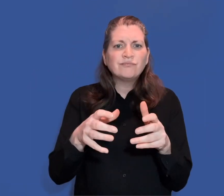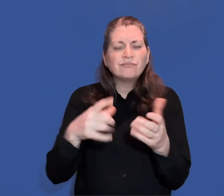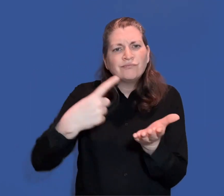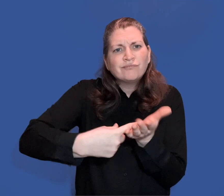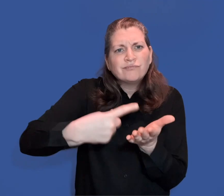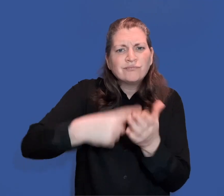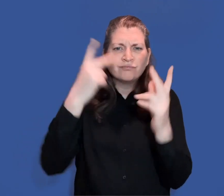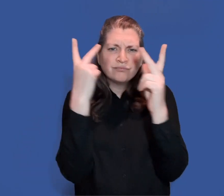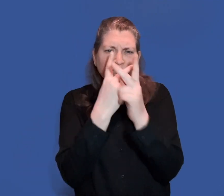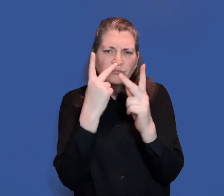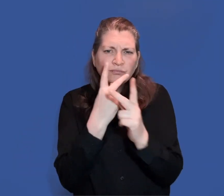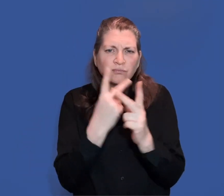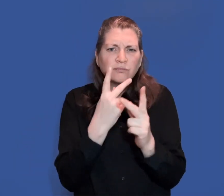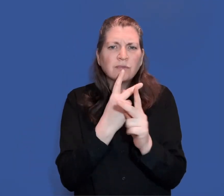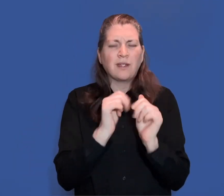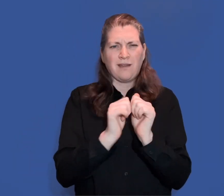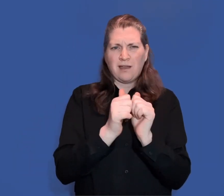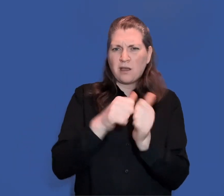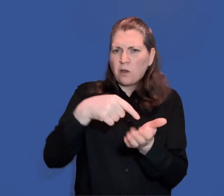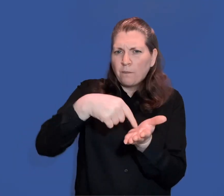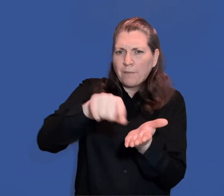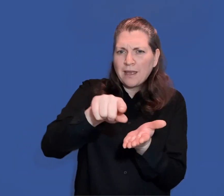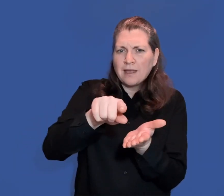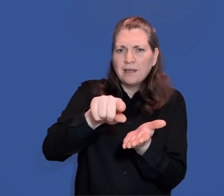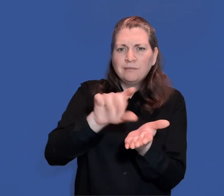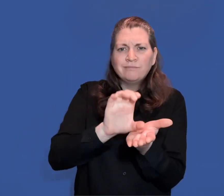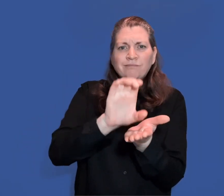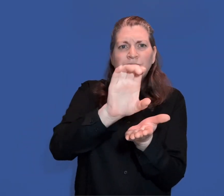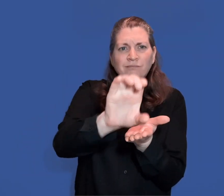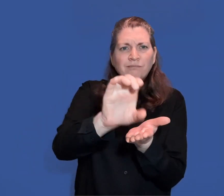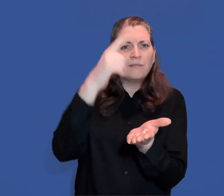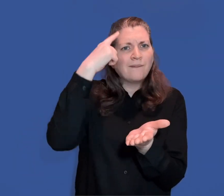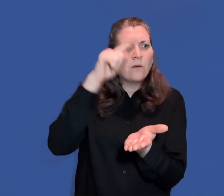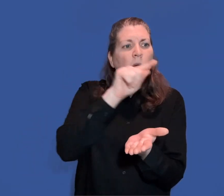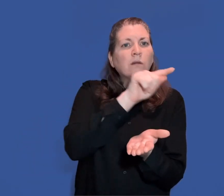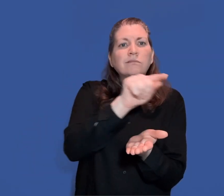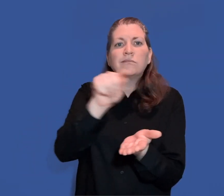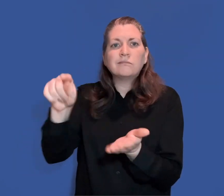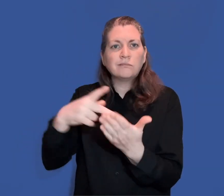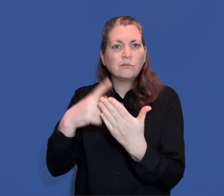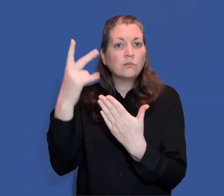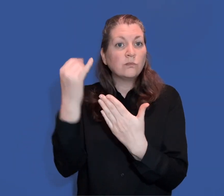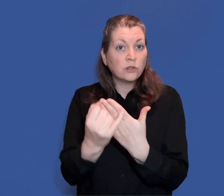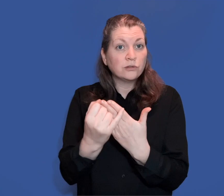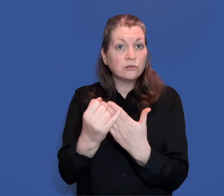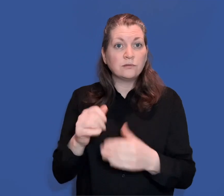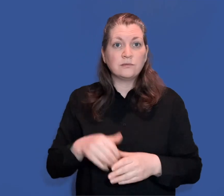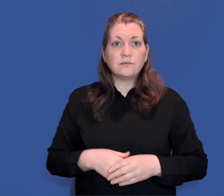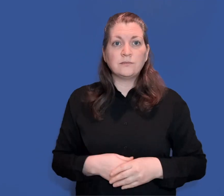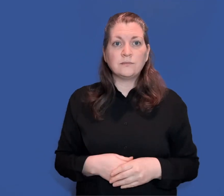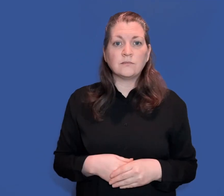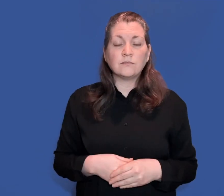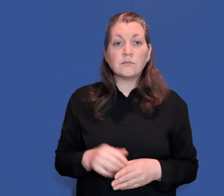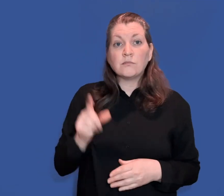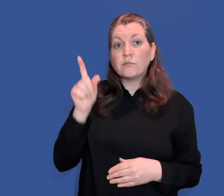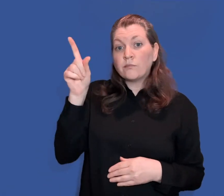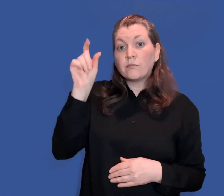In January of 2020, the Rhode Island General Assembly met for their session to discuss the proposed budget for various